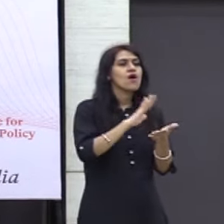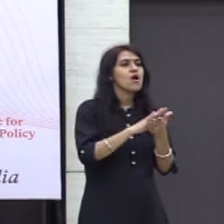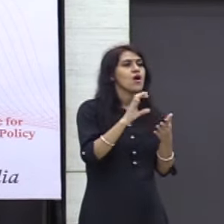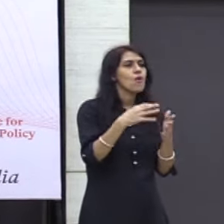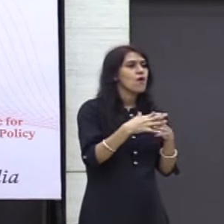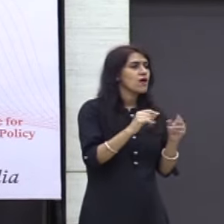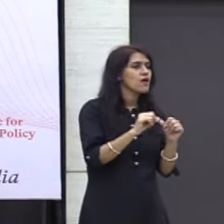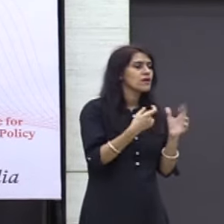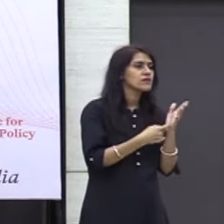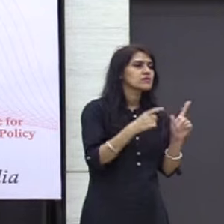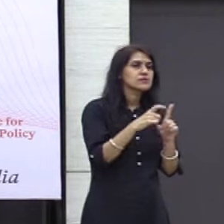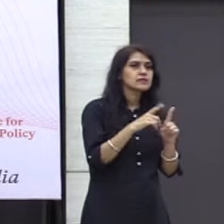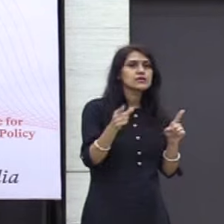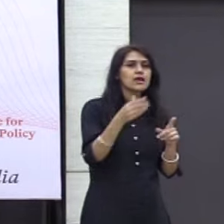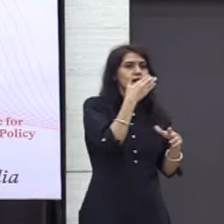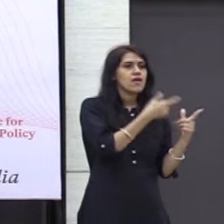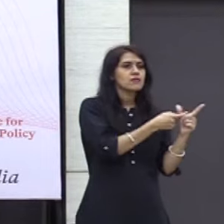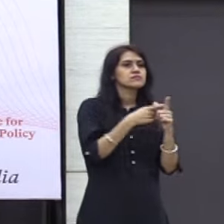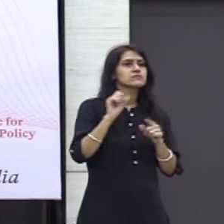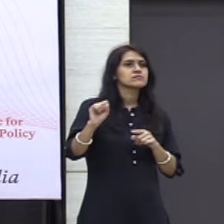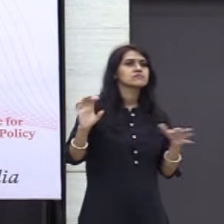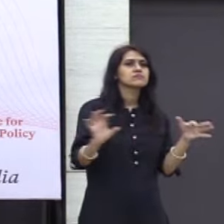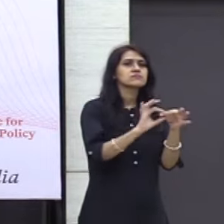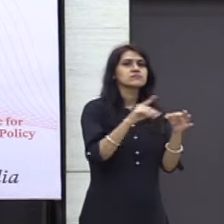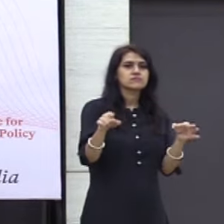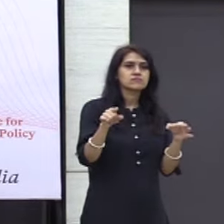terrorists, right? And that neighbor